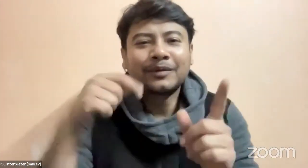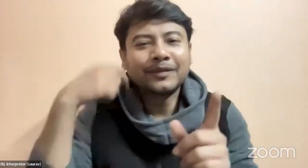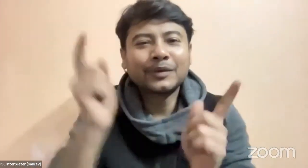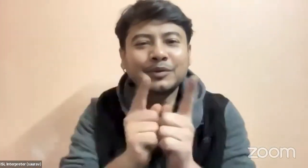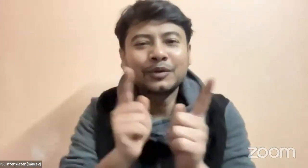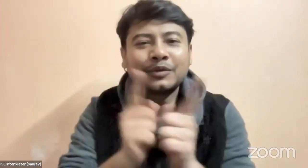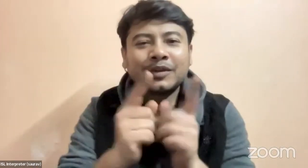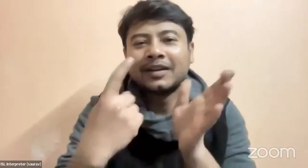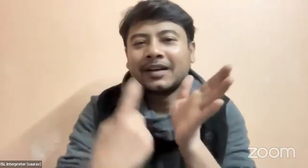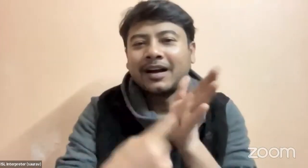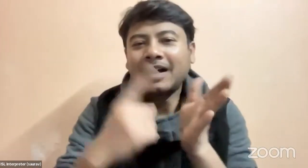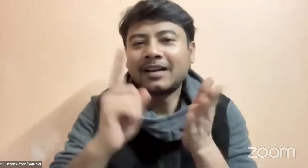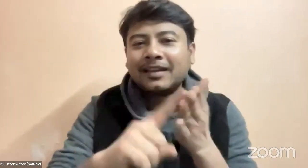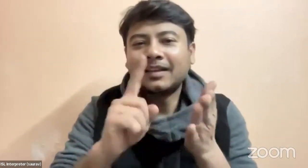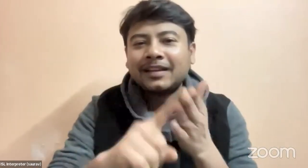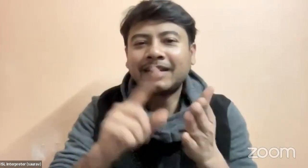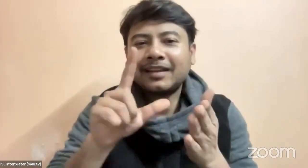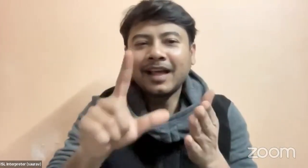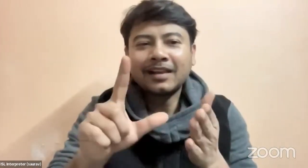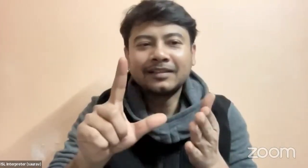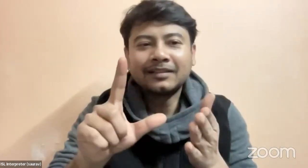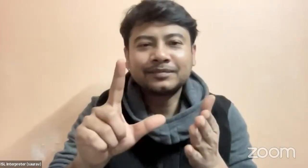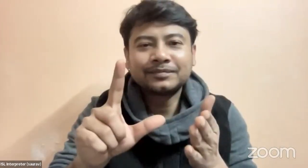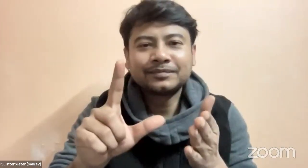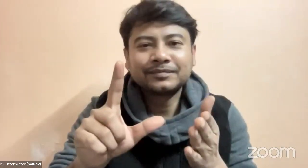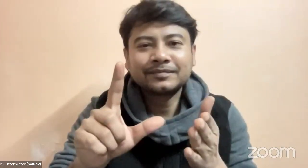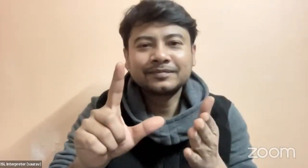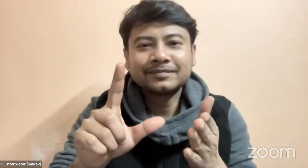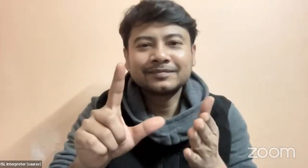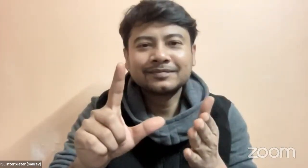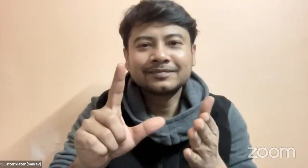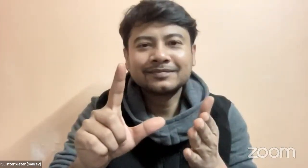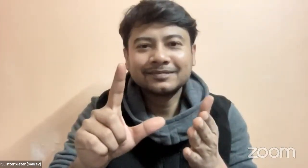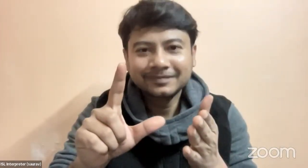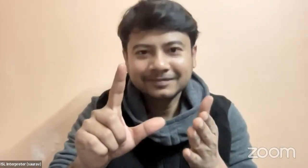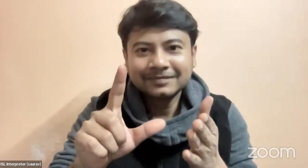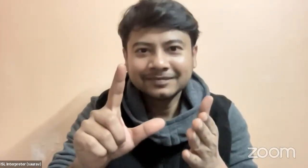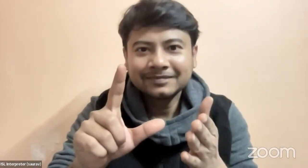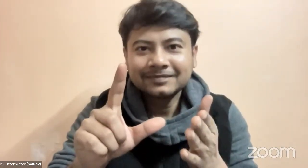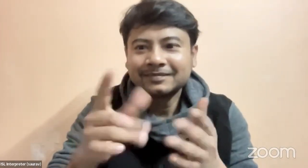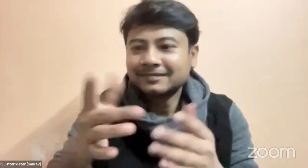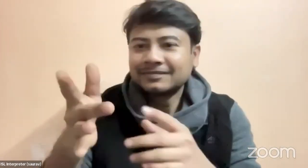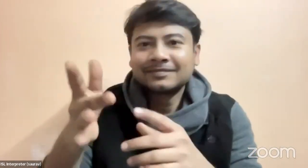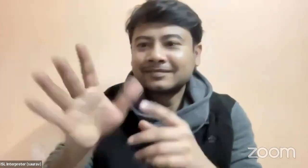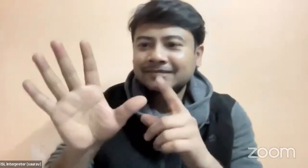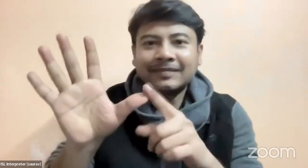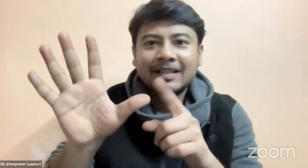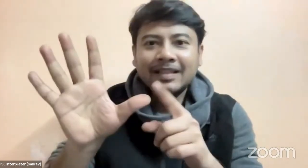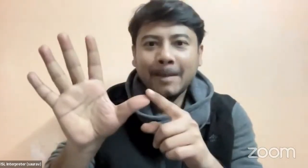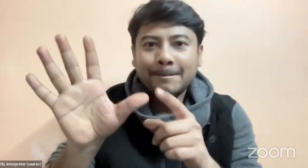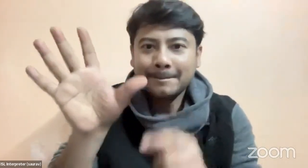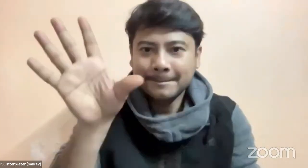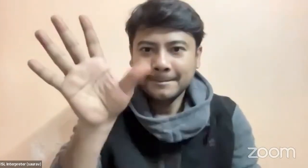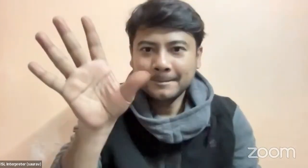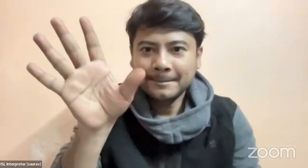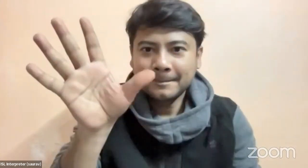This thumb and finger are used for chanting, but now this is used for watching reels.